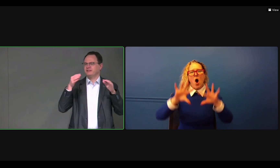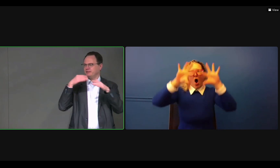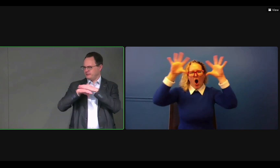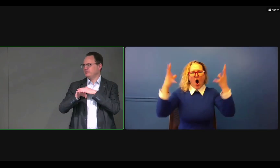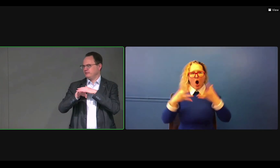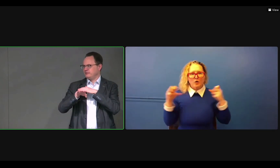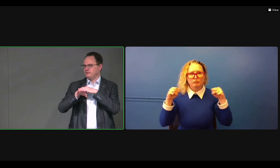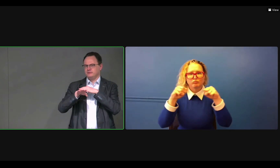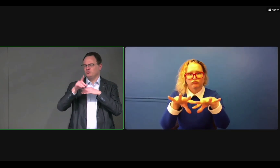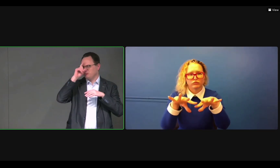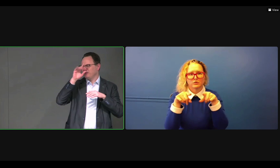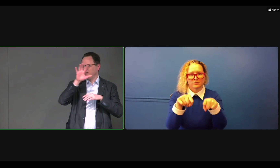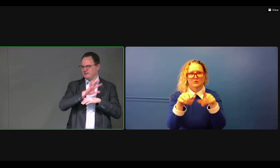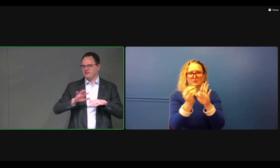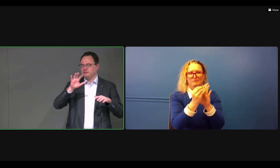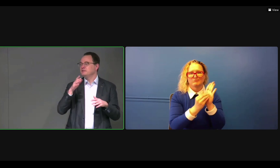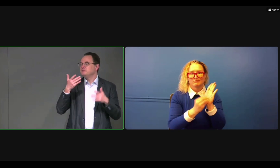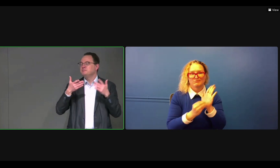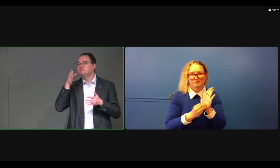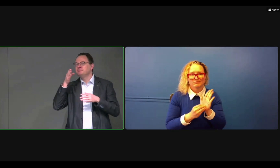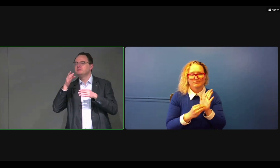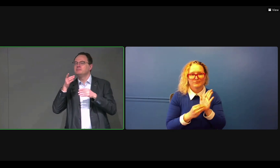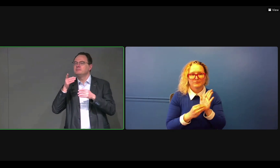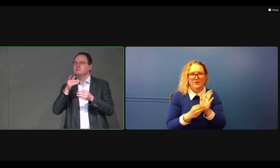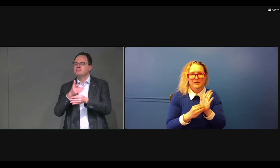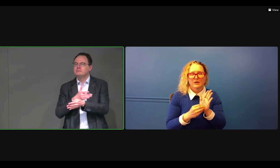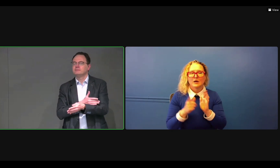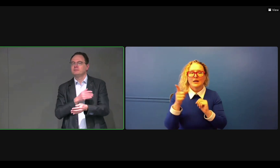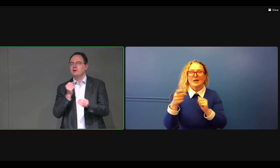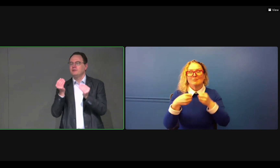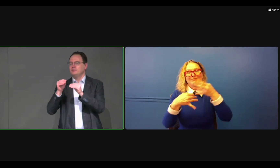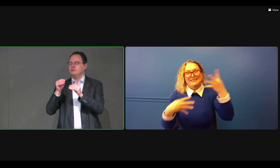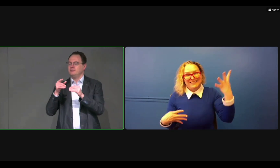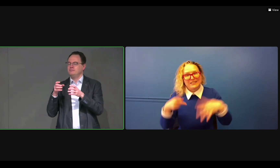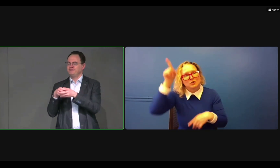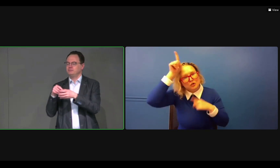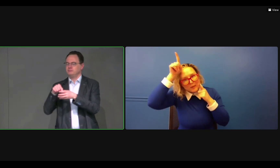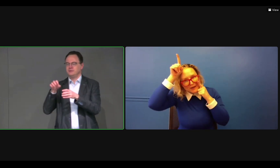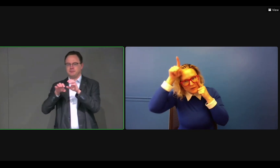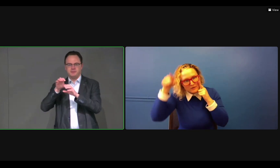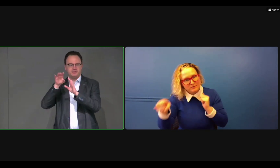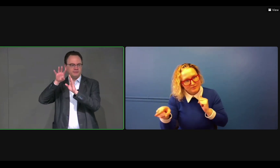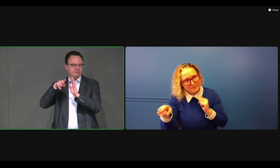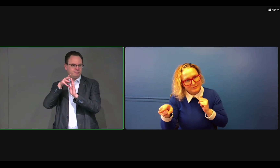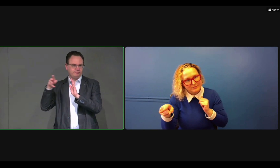those projects are available. The third option where you talked about the drawings has been created for marketing purposes.